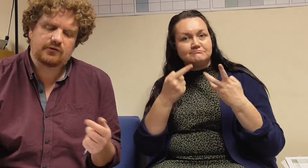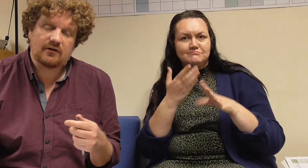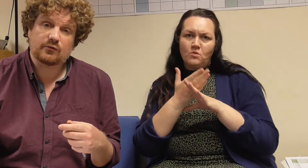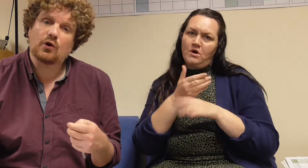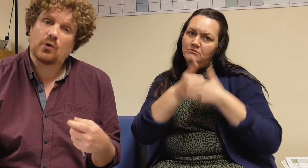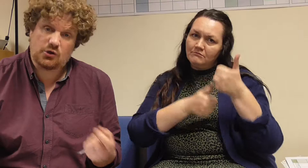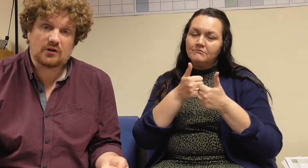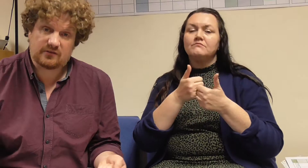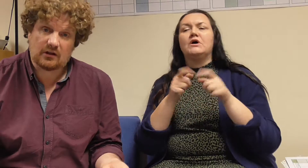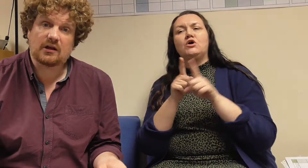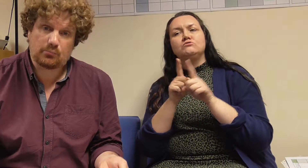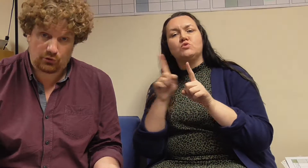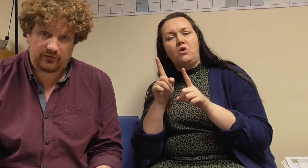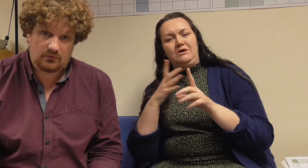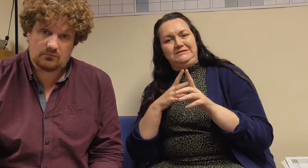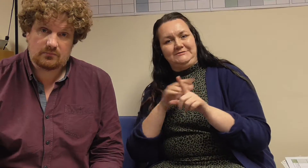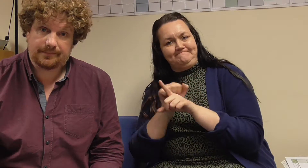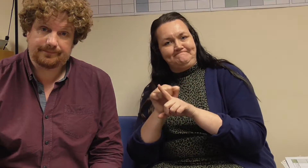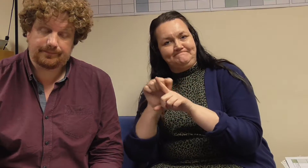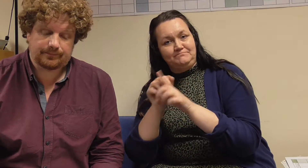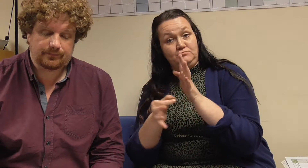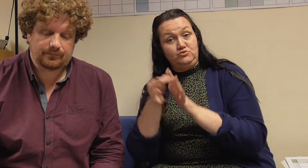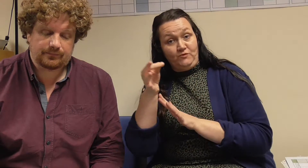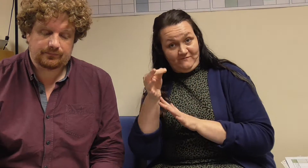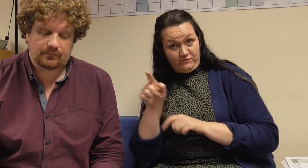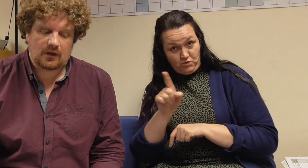and those areas of work where you can still improve.